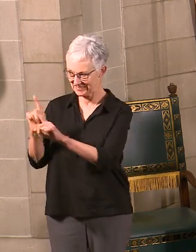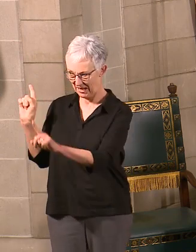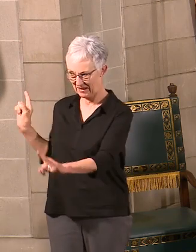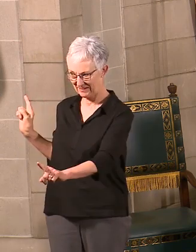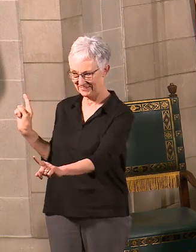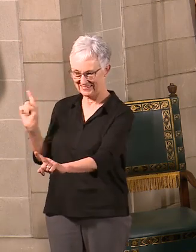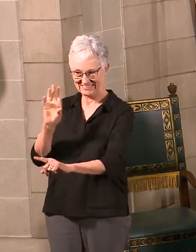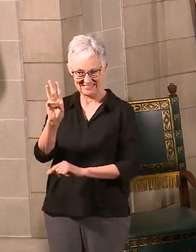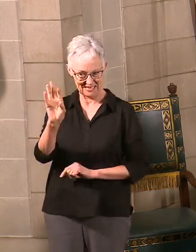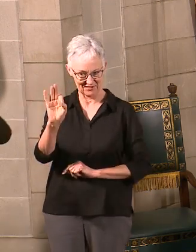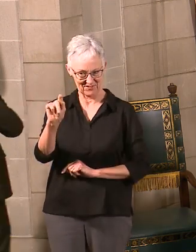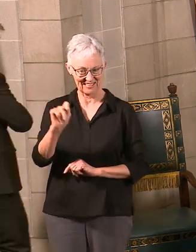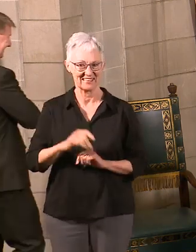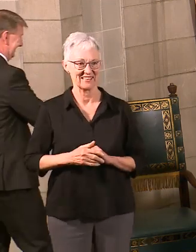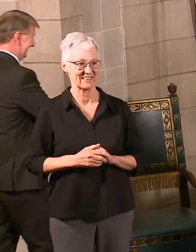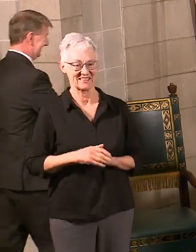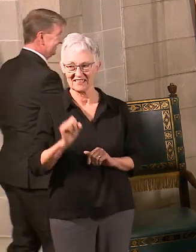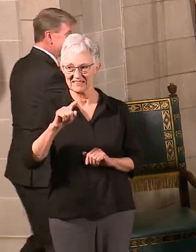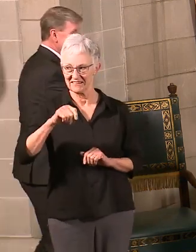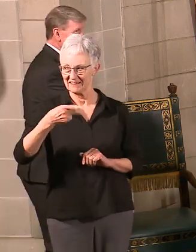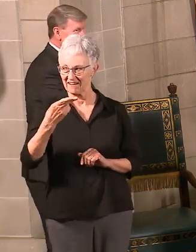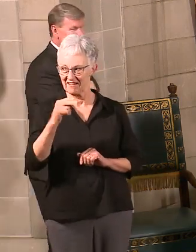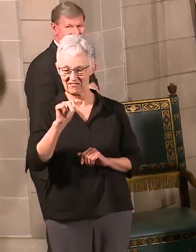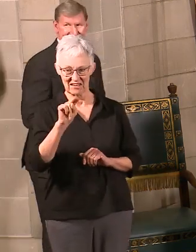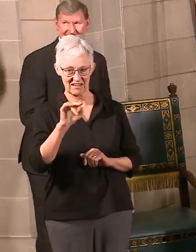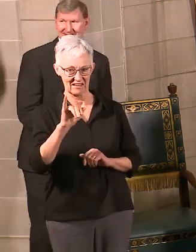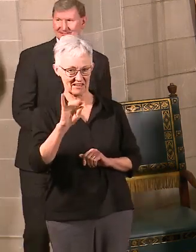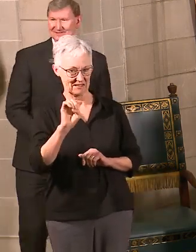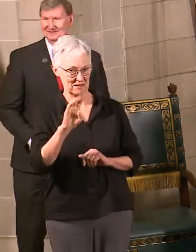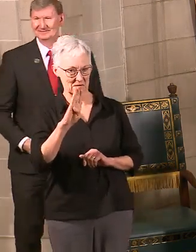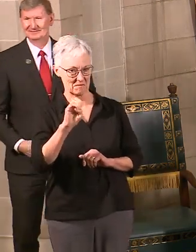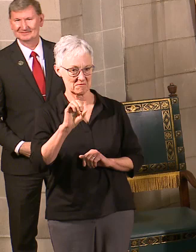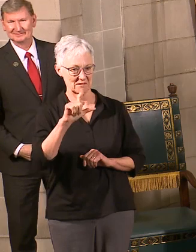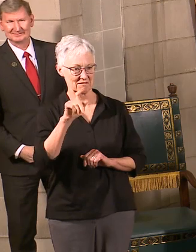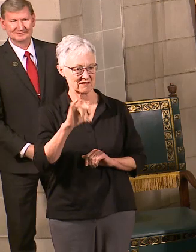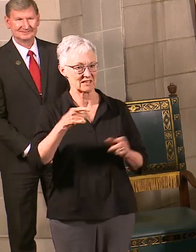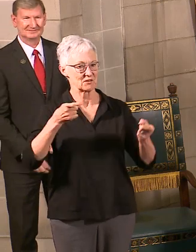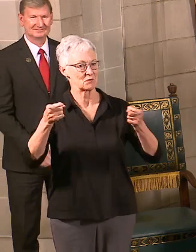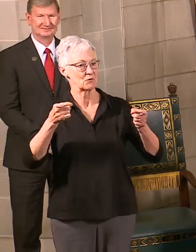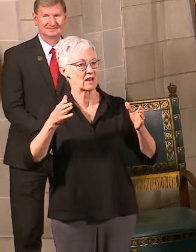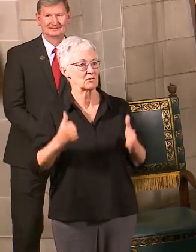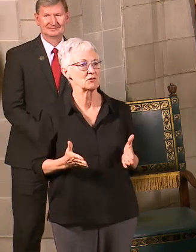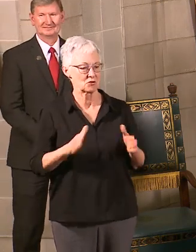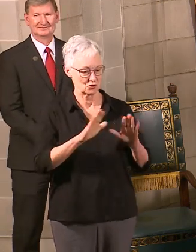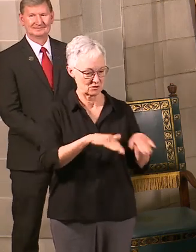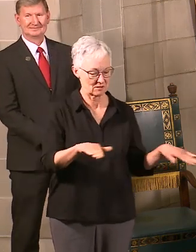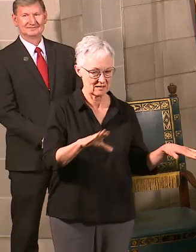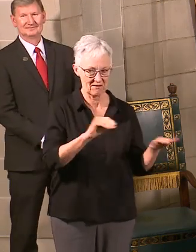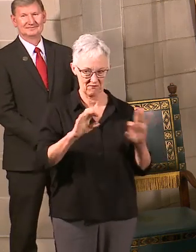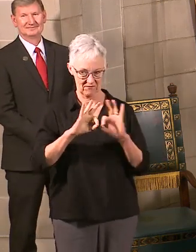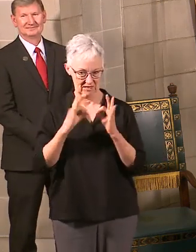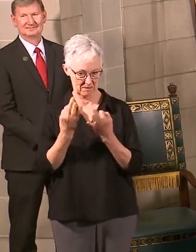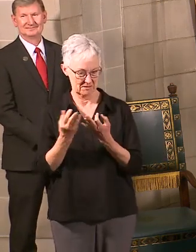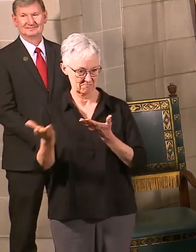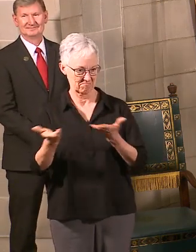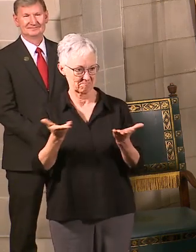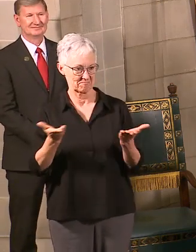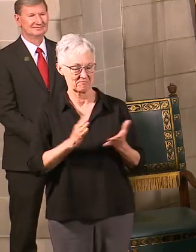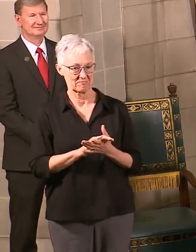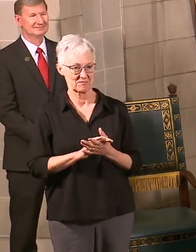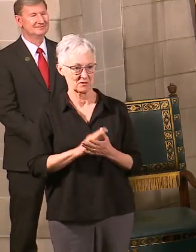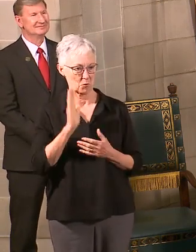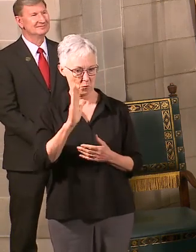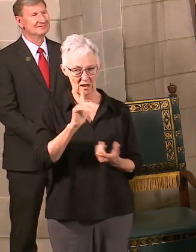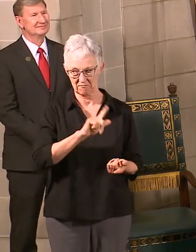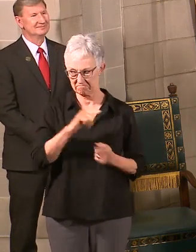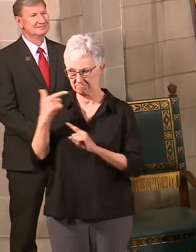way. And then Stephanie Beasley, who's our director at the Department of Children and Family Services. And so we'll get to them in just a